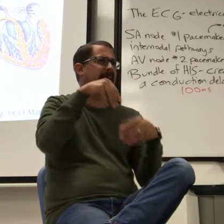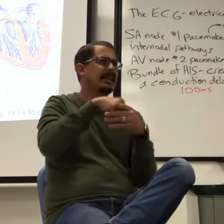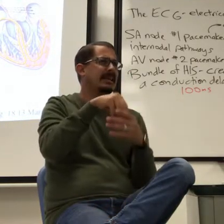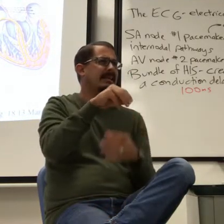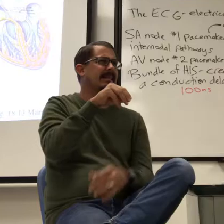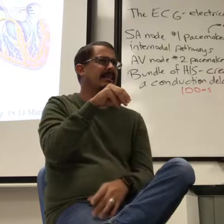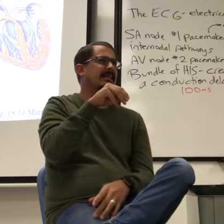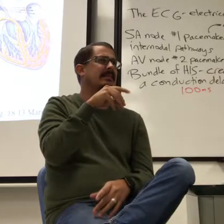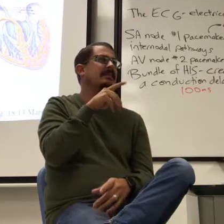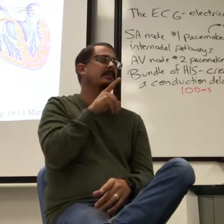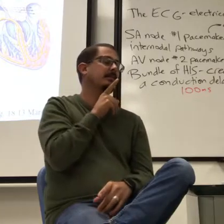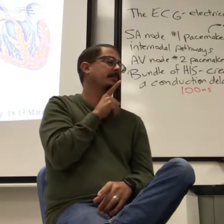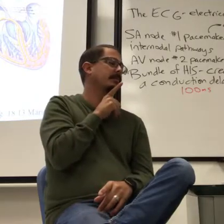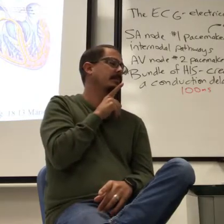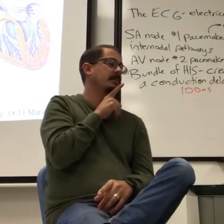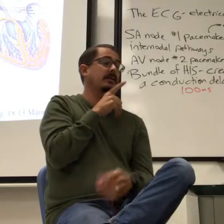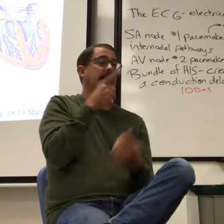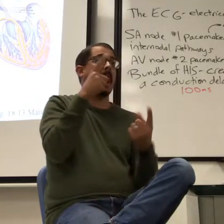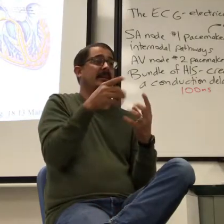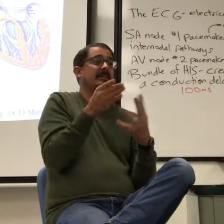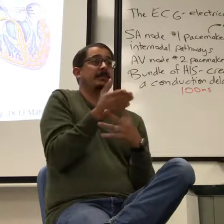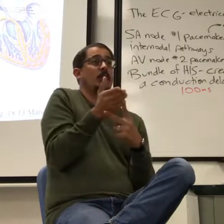Yeah, it's actually between them.